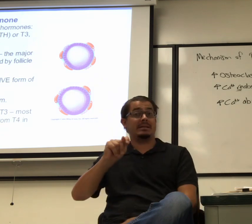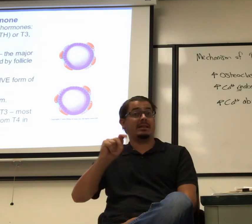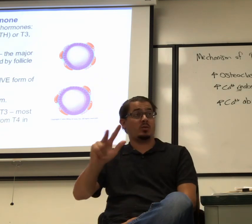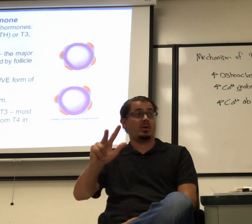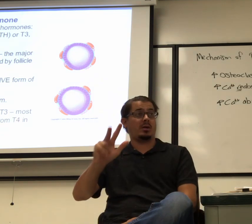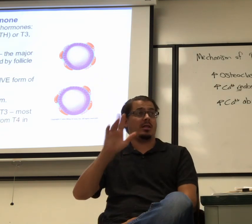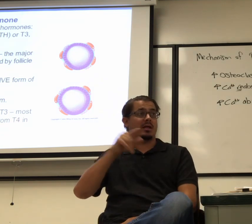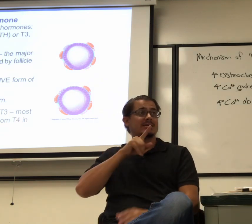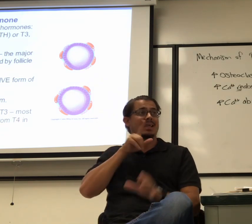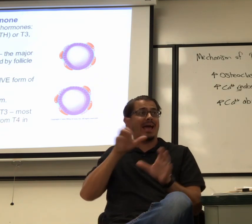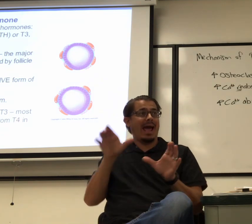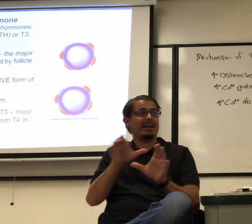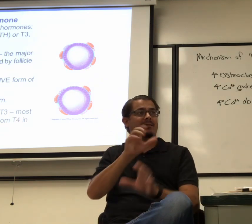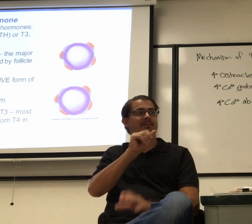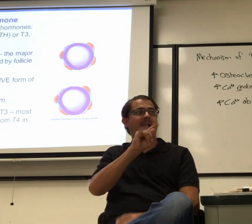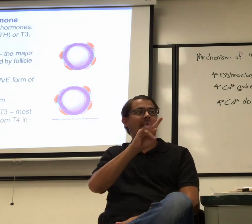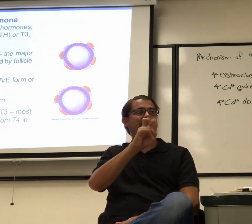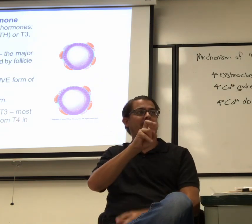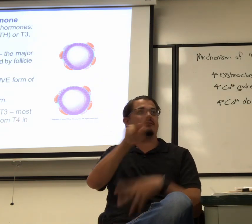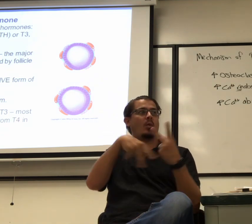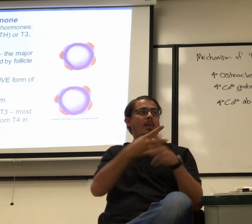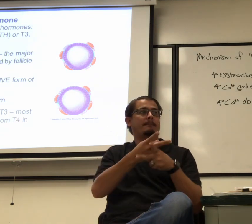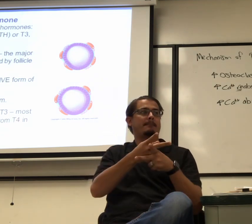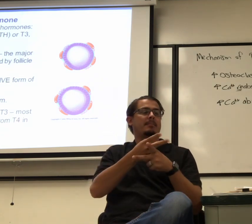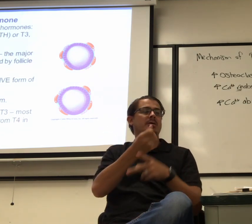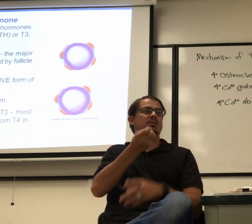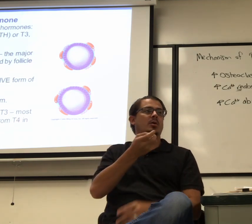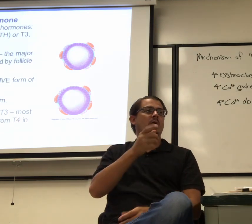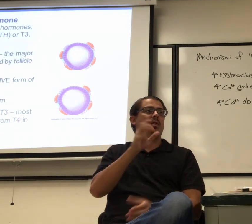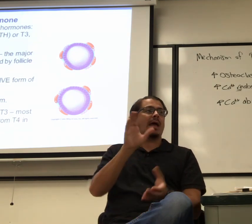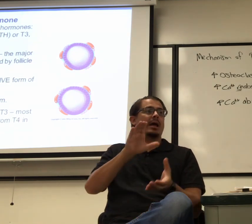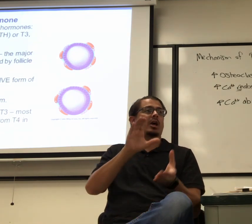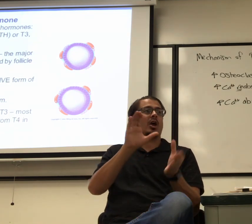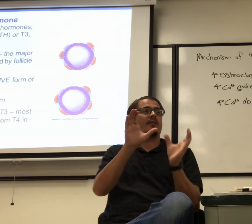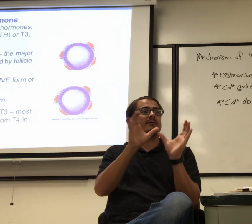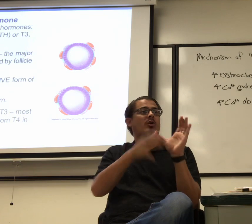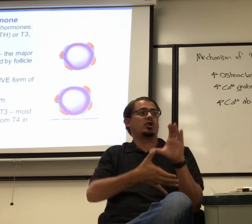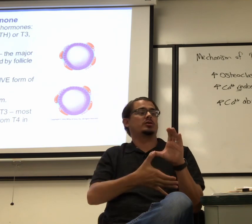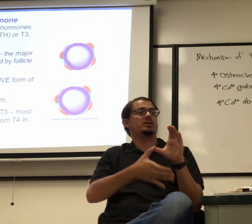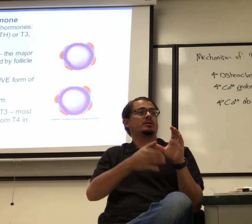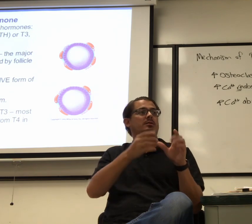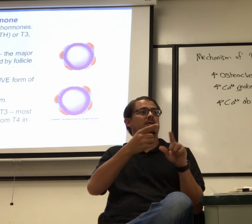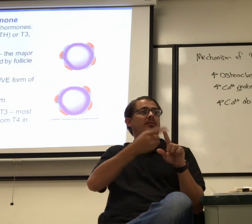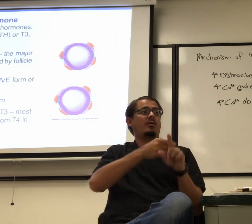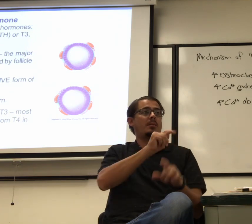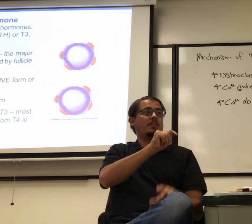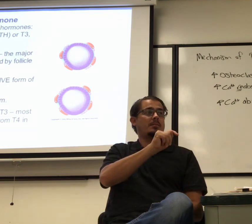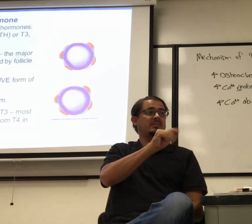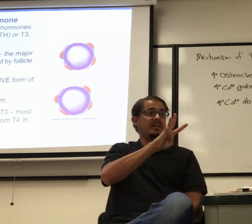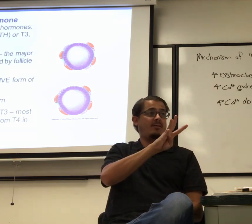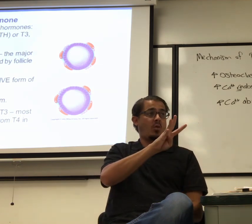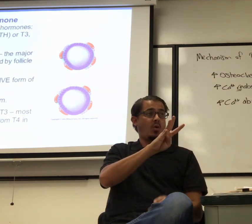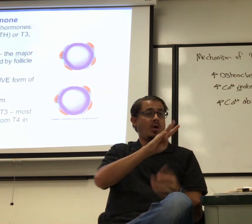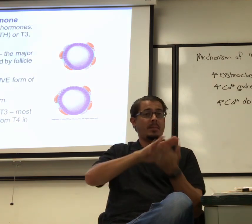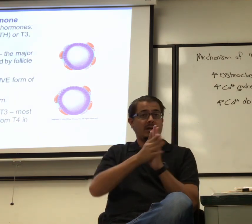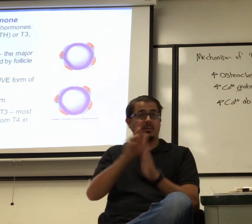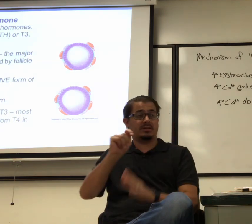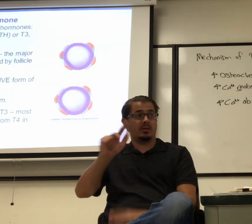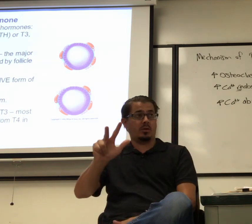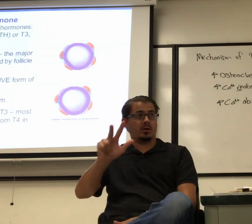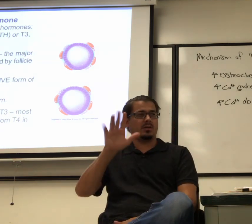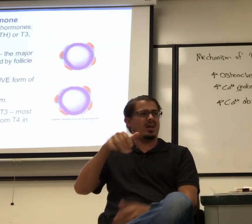more or less the inactive form. And T3 is the active form. What it says there